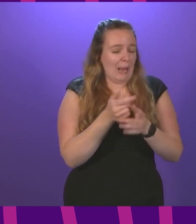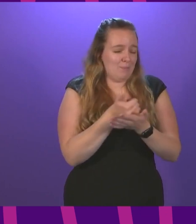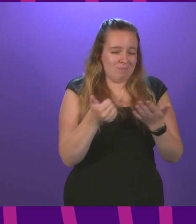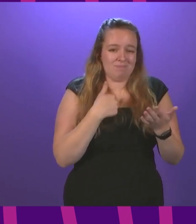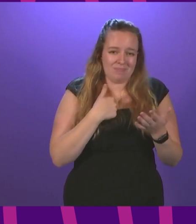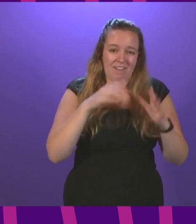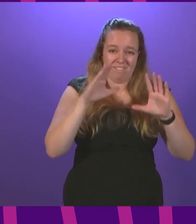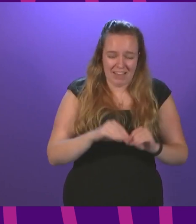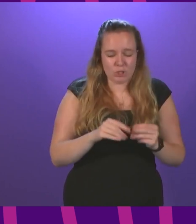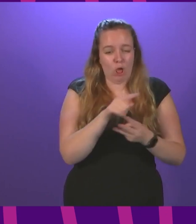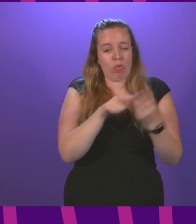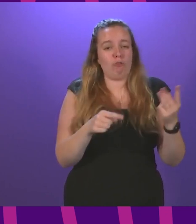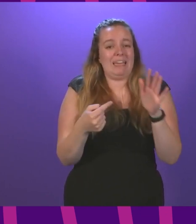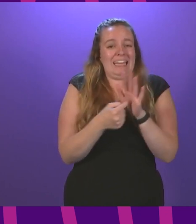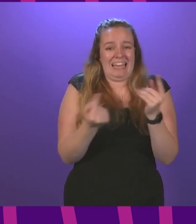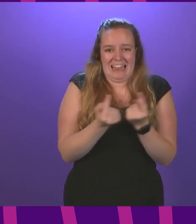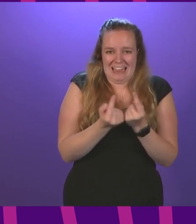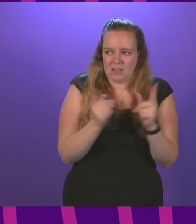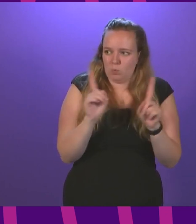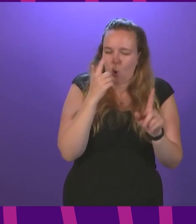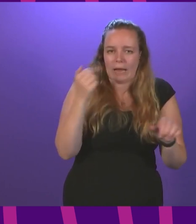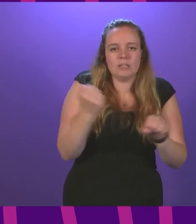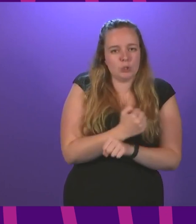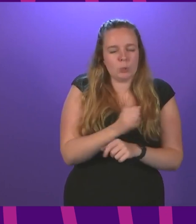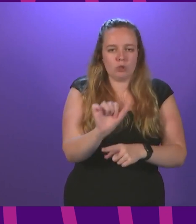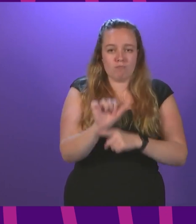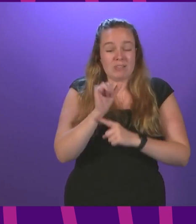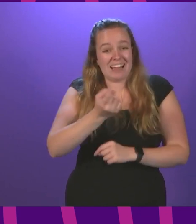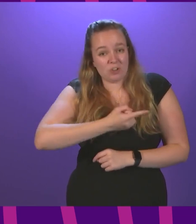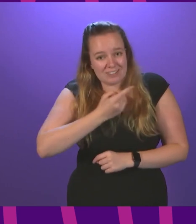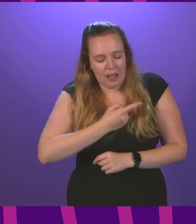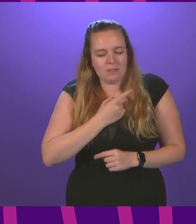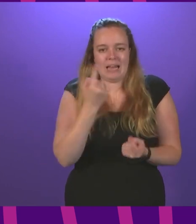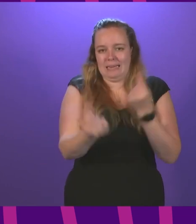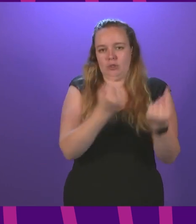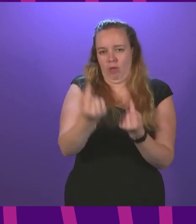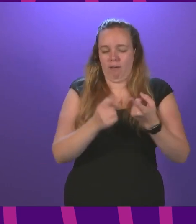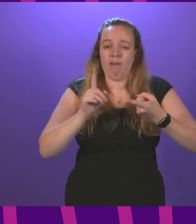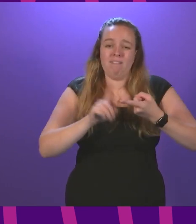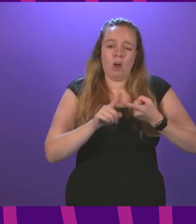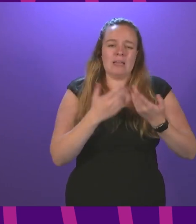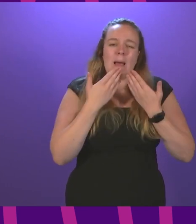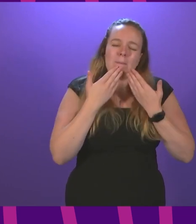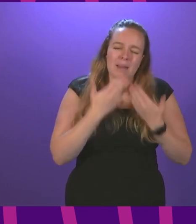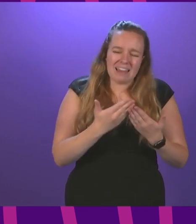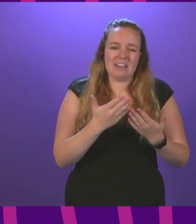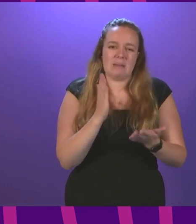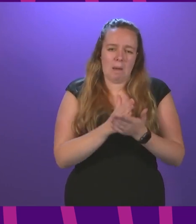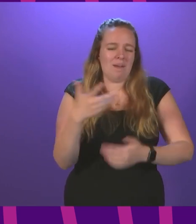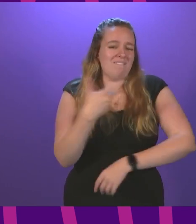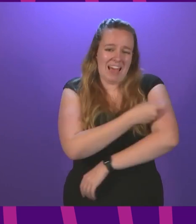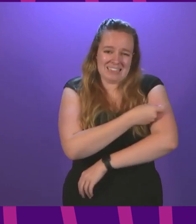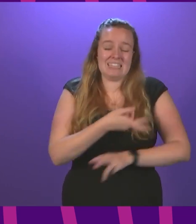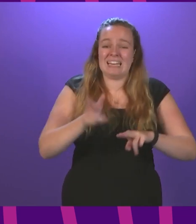of the three key things that we can all do to protect ourselves and each other. First, please do get vaccinated